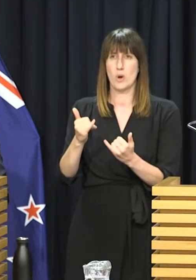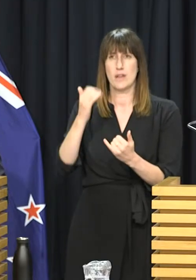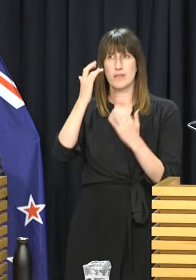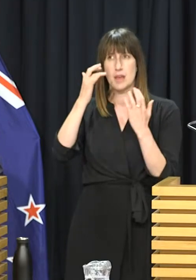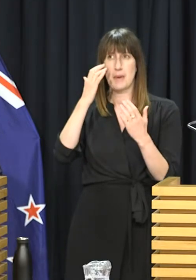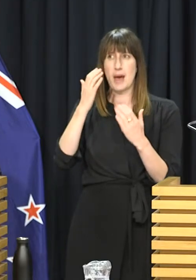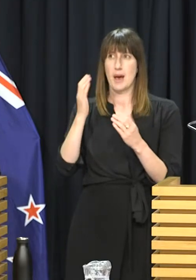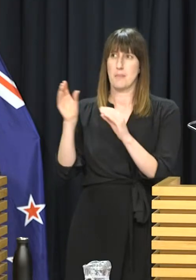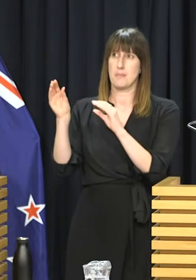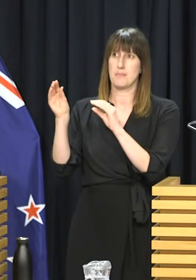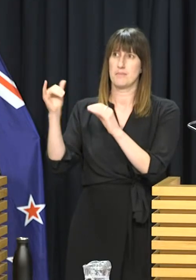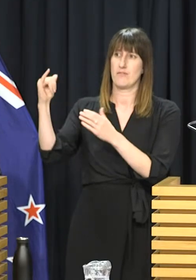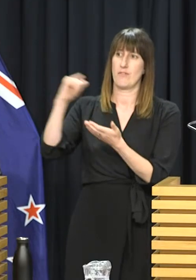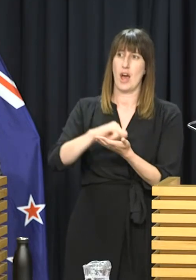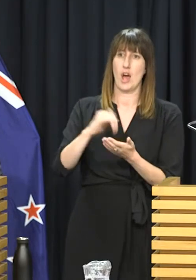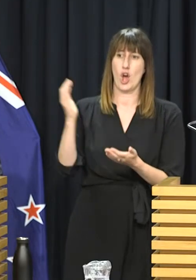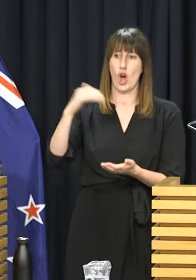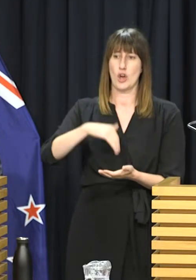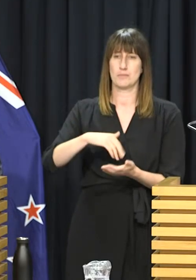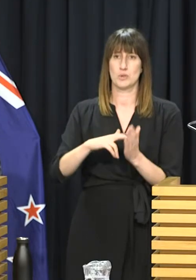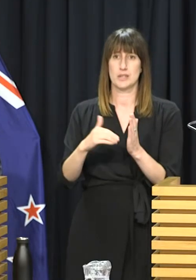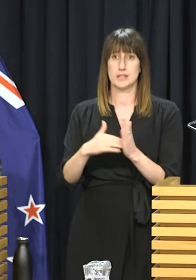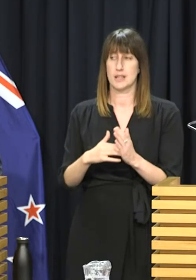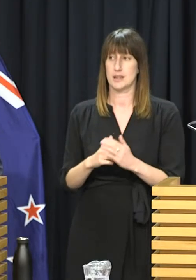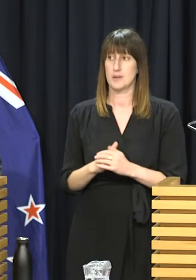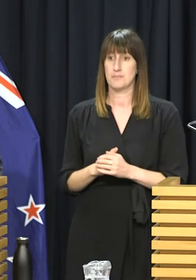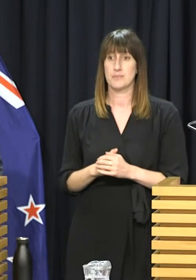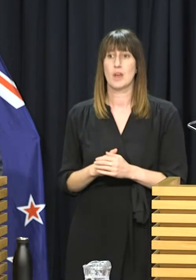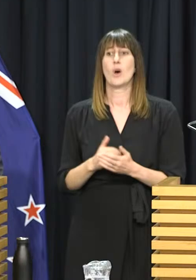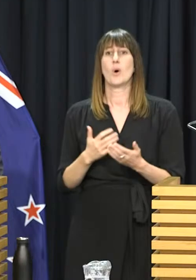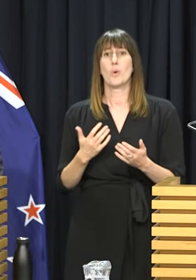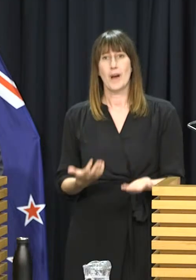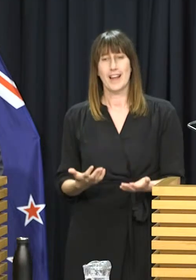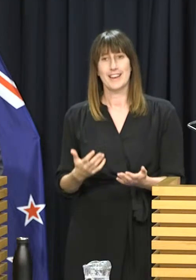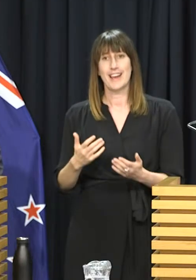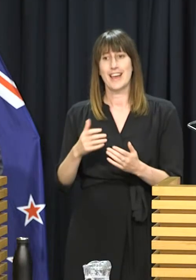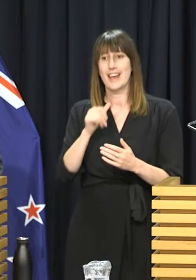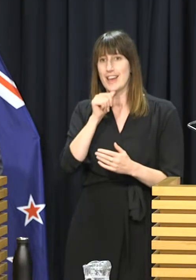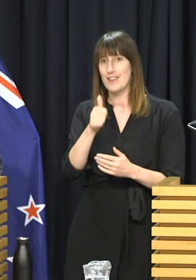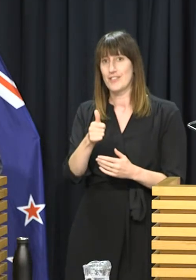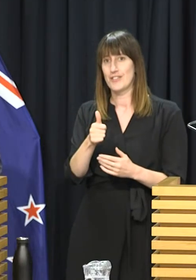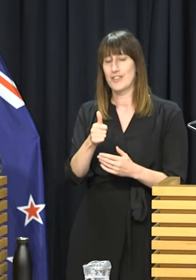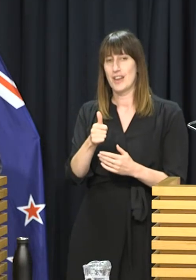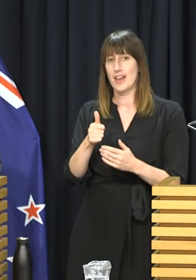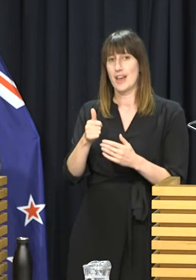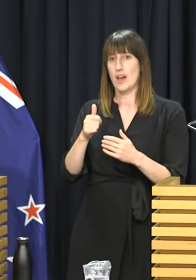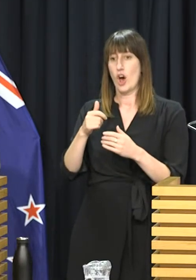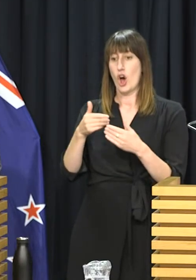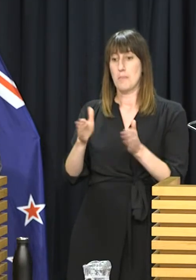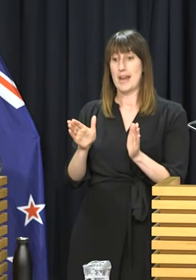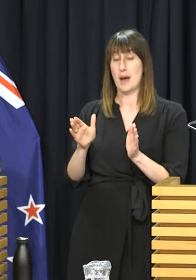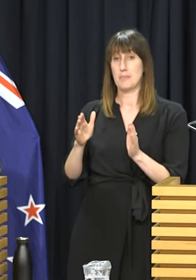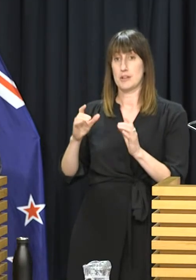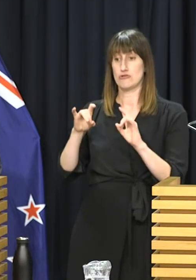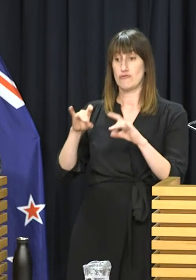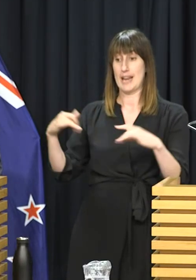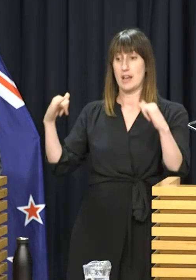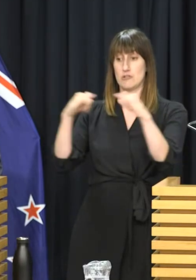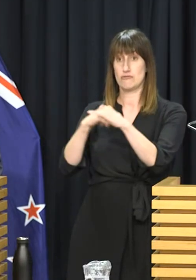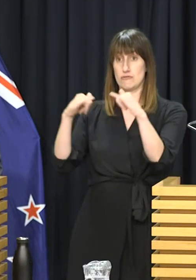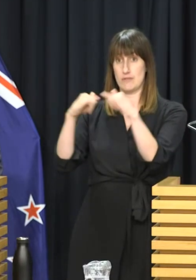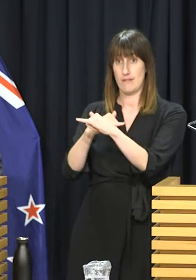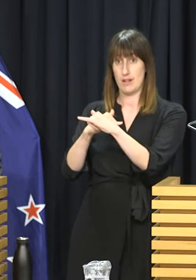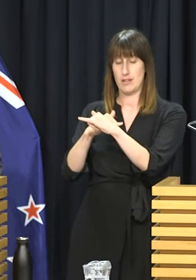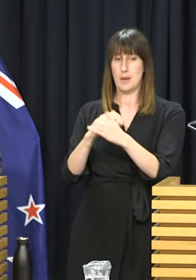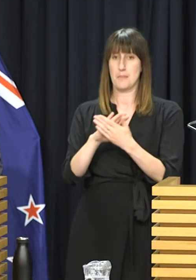is still good news for them. There will be more capacity available in MIQ as a result of trans-Tasman, as a result of free travel across